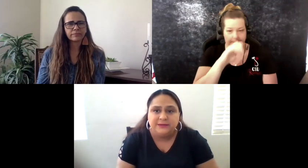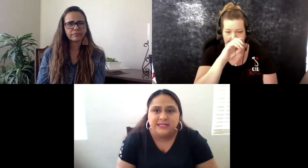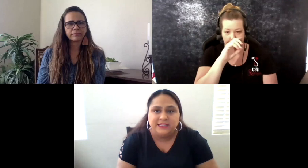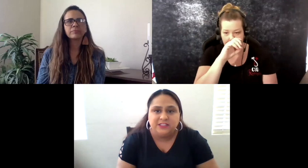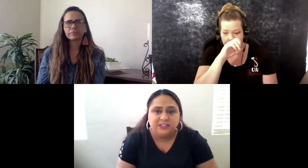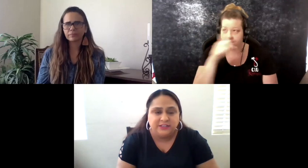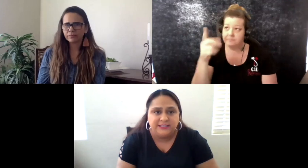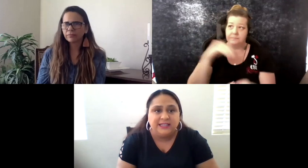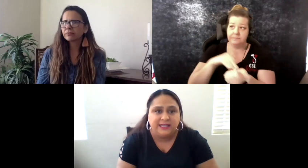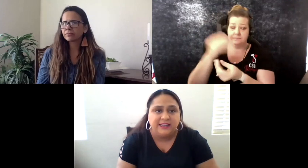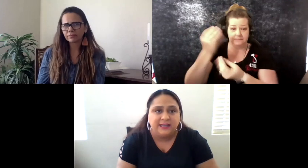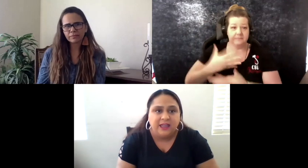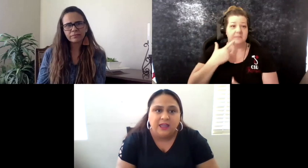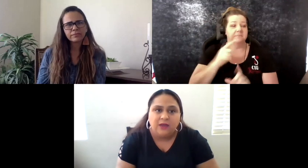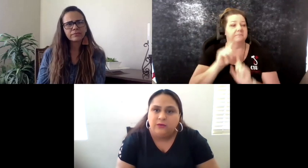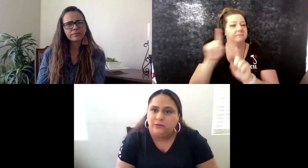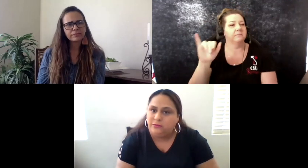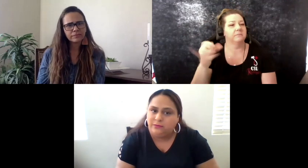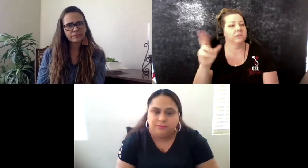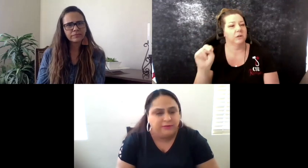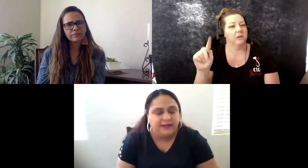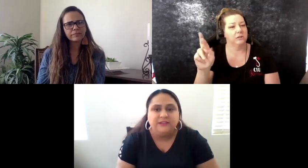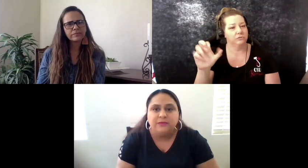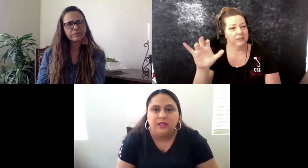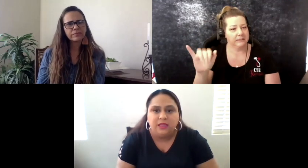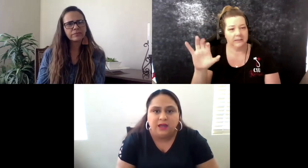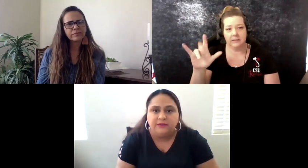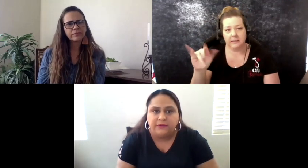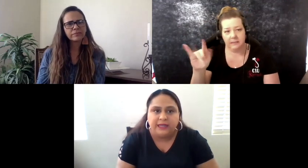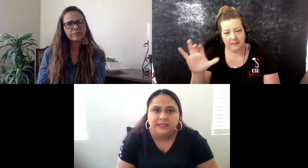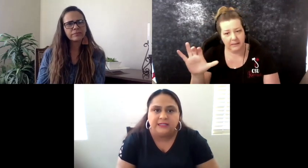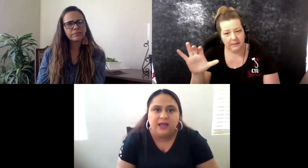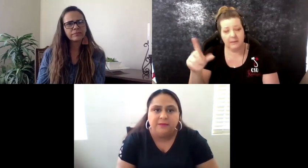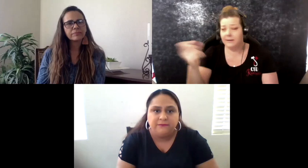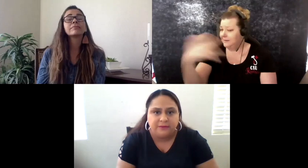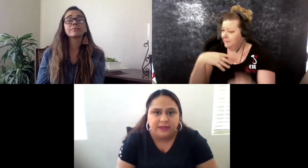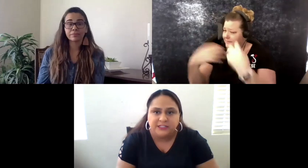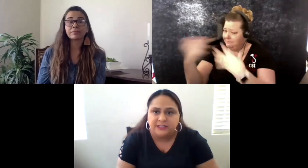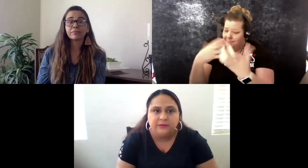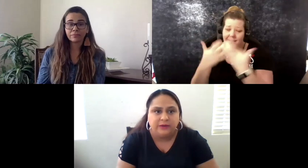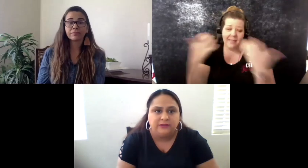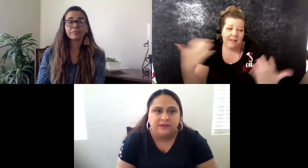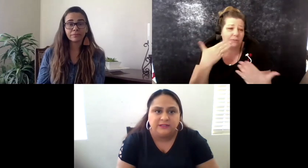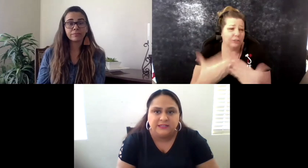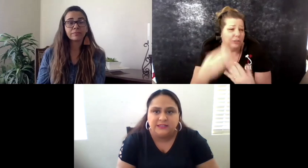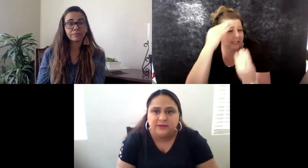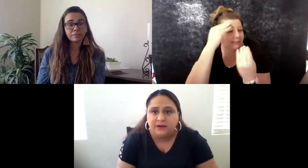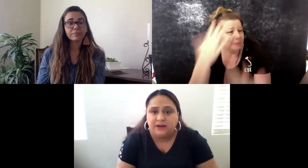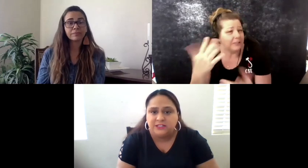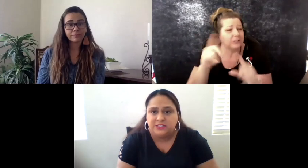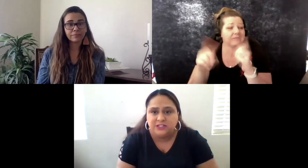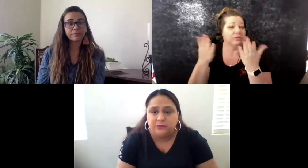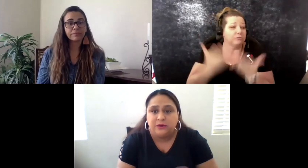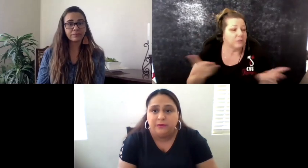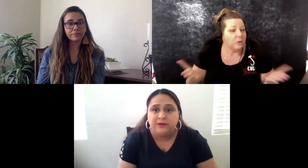recommended to attend John Tracy Clinic, who provided us with a lot of great information and resources in